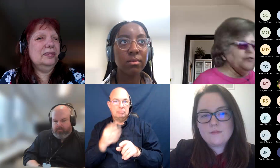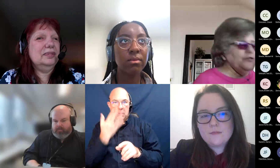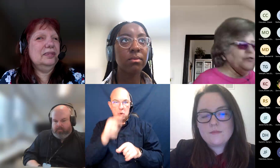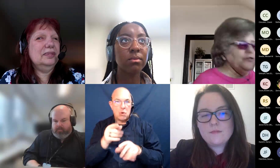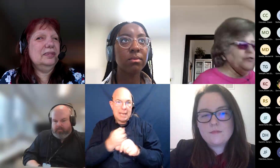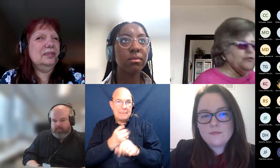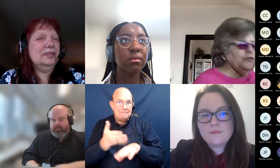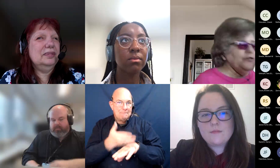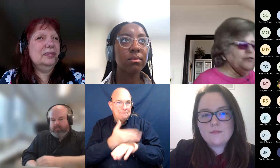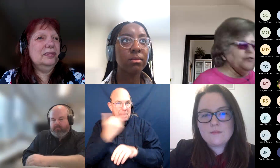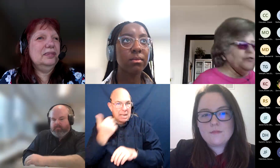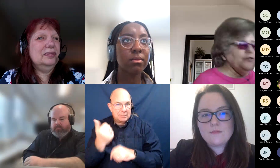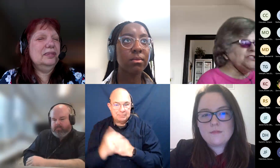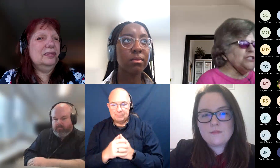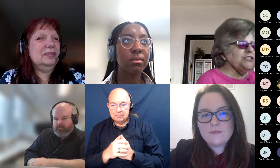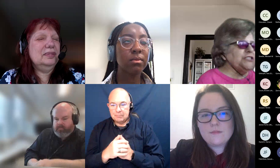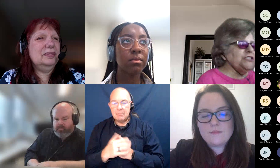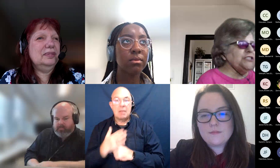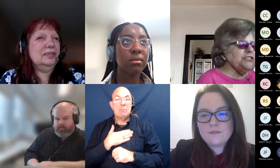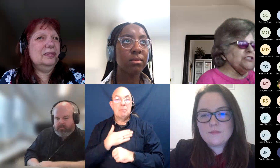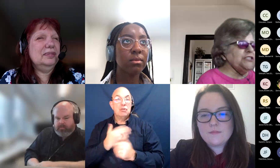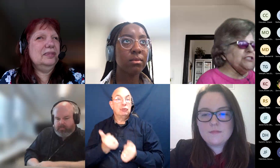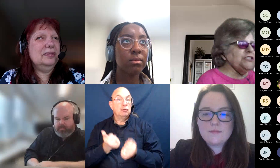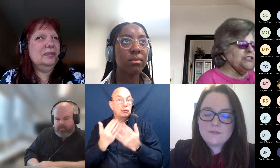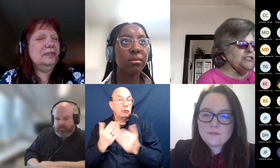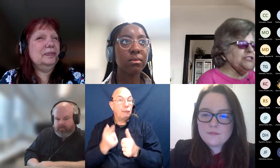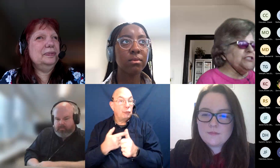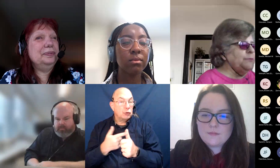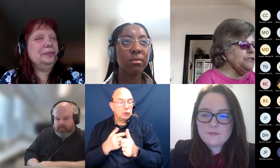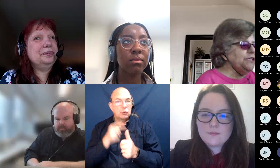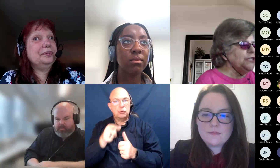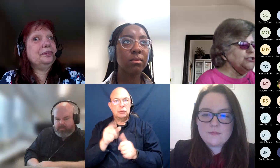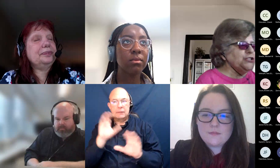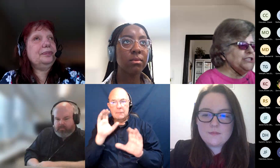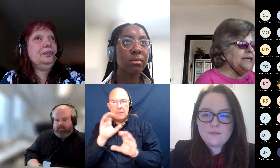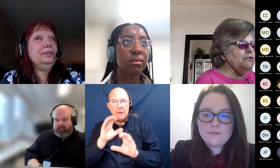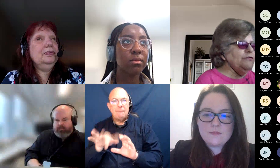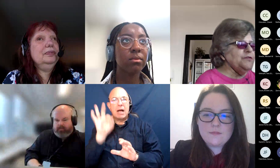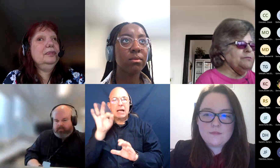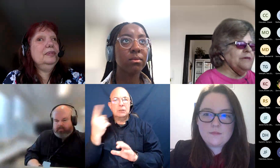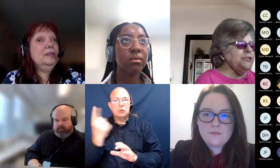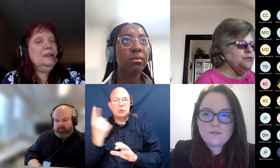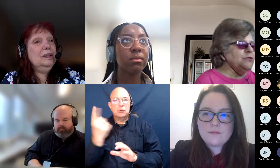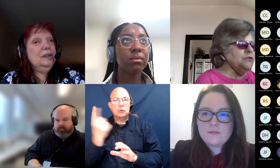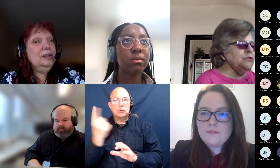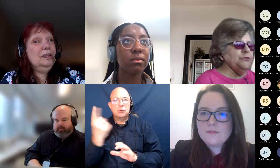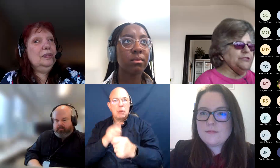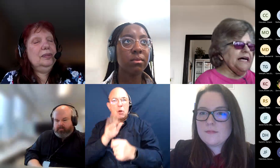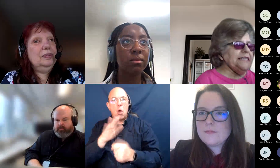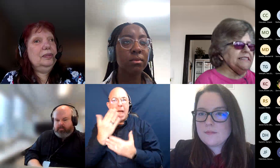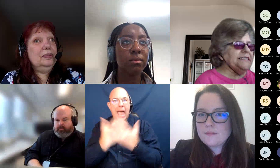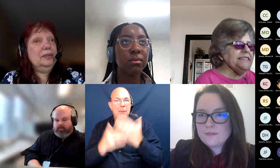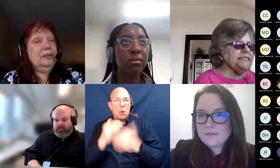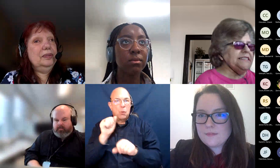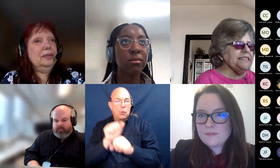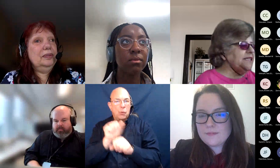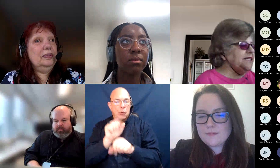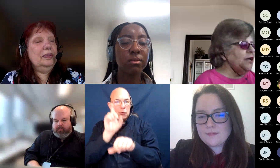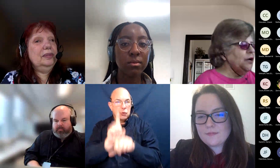recover. My first suggestion would be that you find someone to take over the manual labor